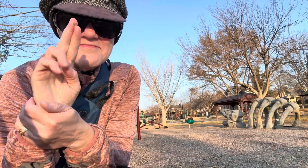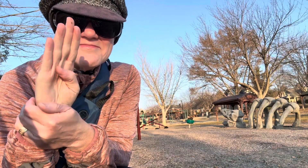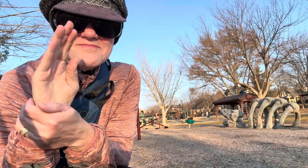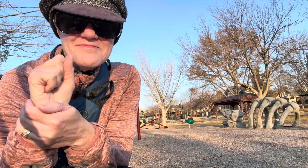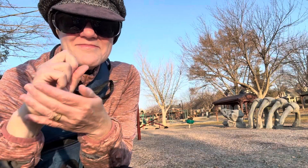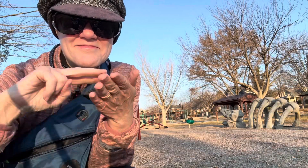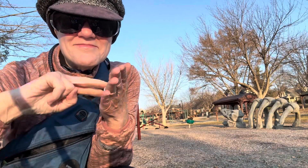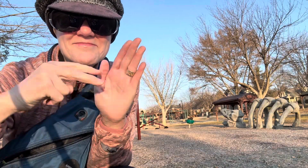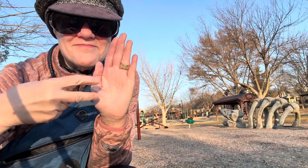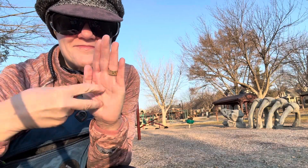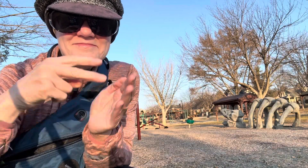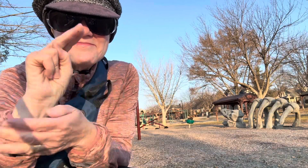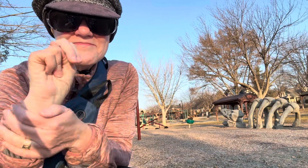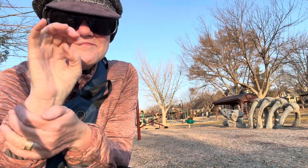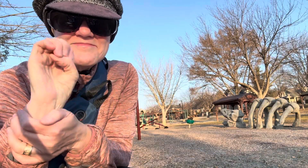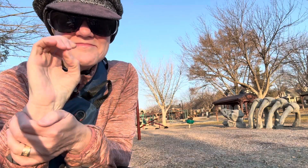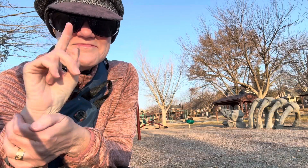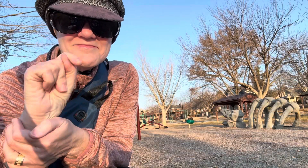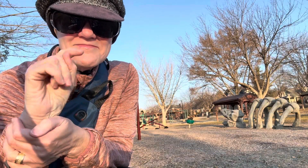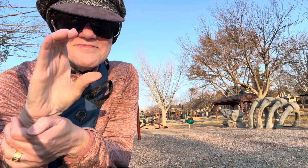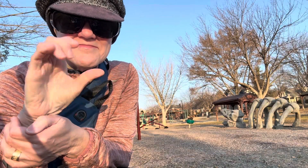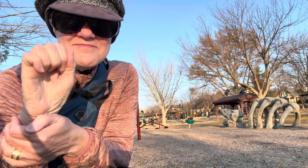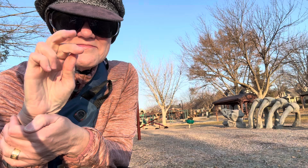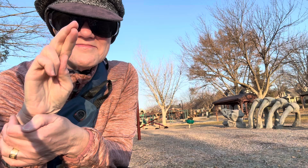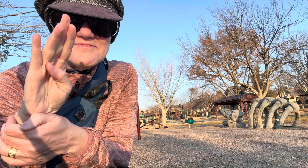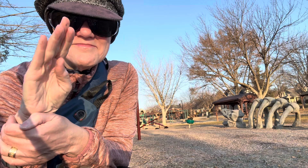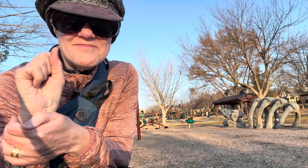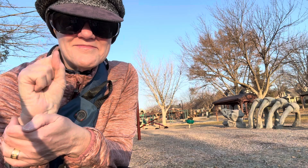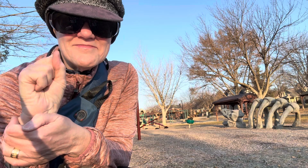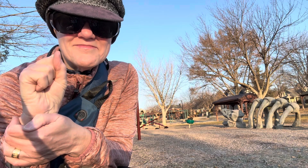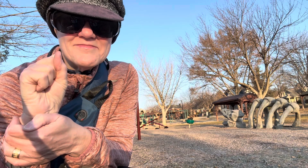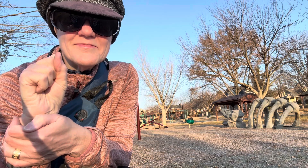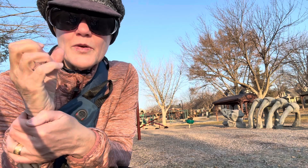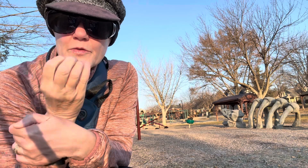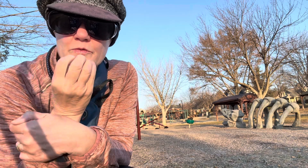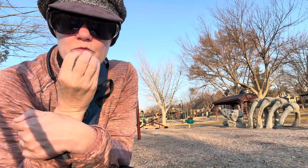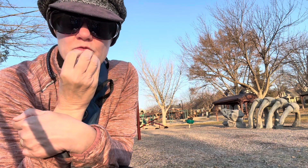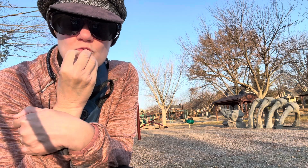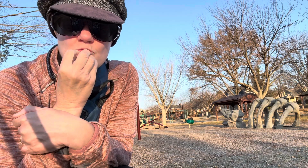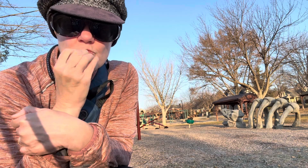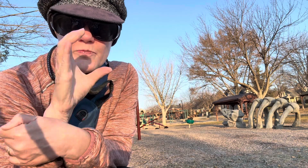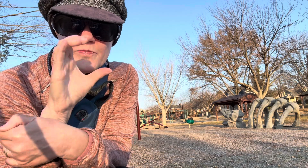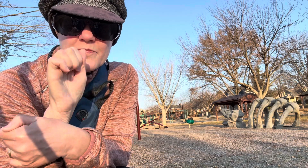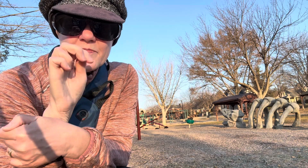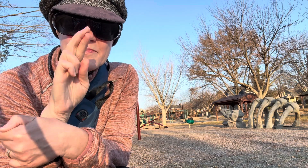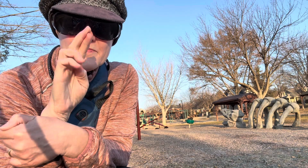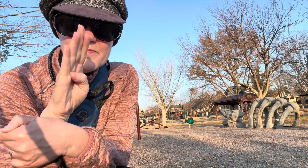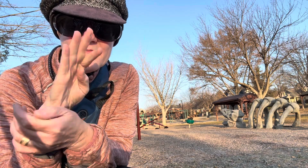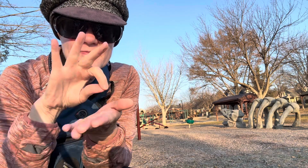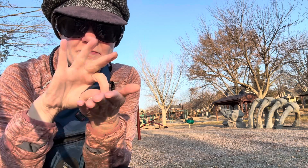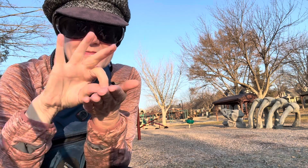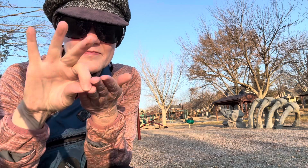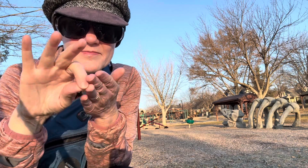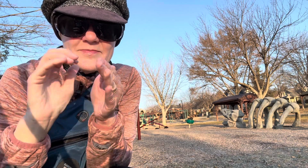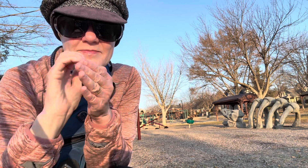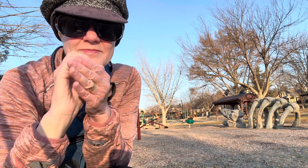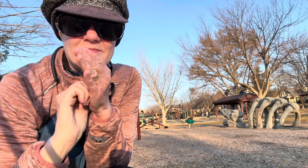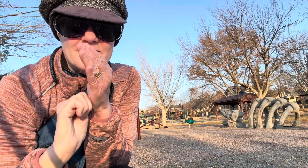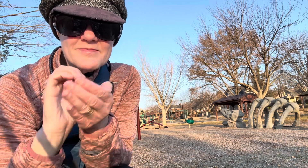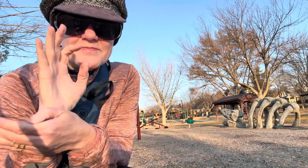When I mention carbs, I'm meaning net carbs. That is the carbs in a food minus the